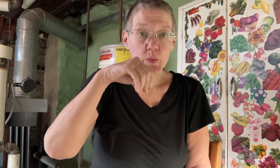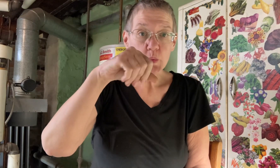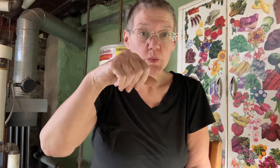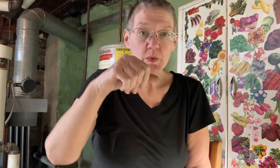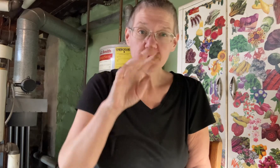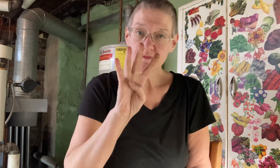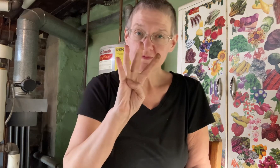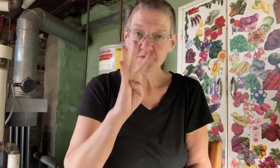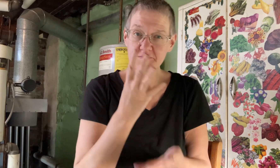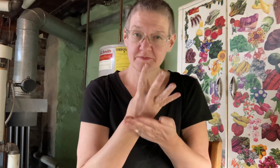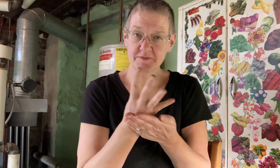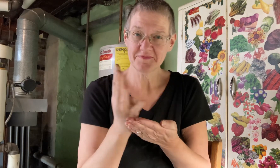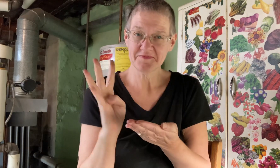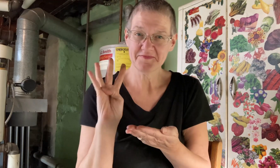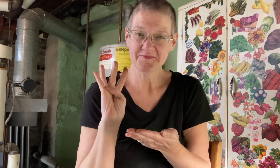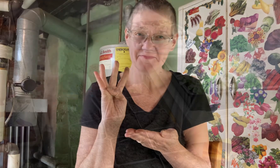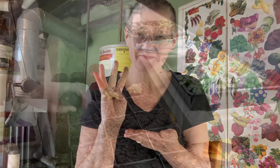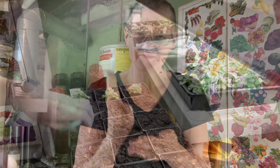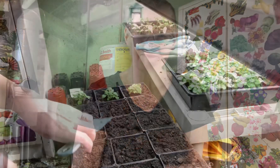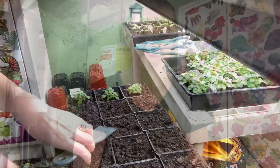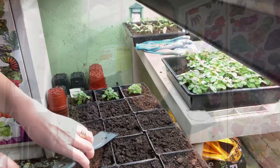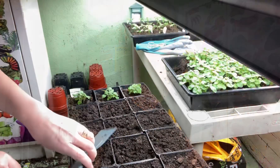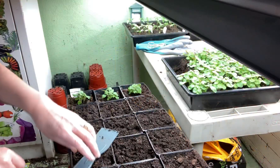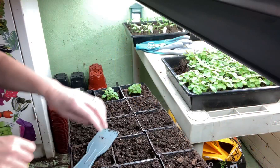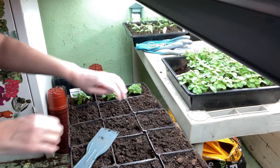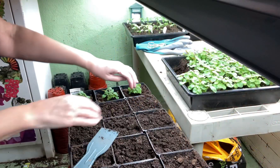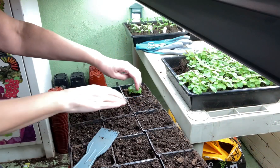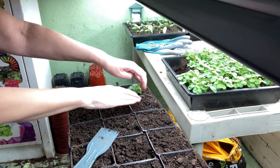We sowed these seeds 4 weeks ago.